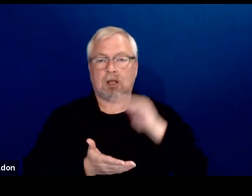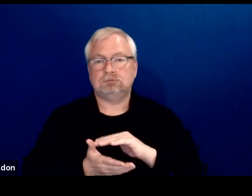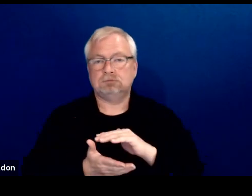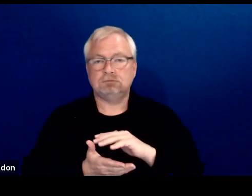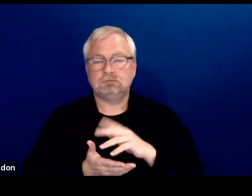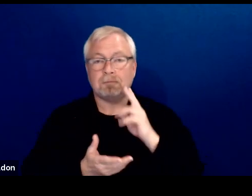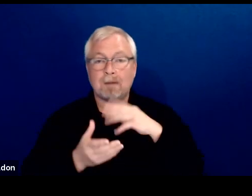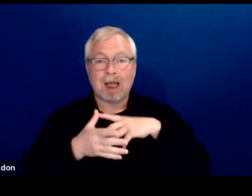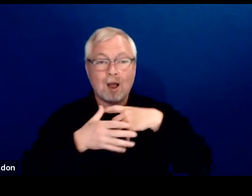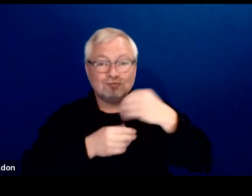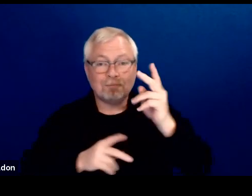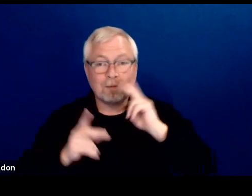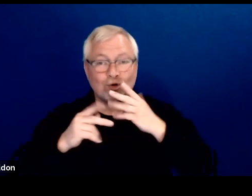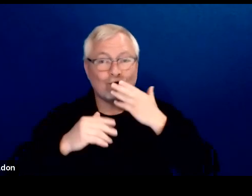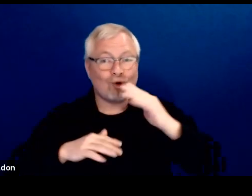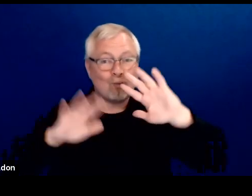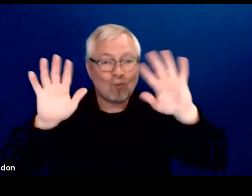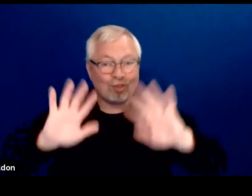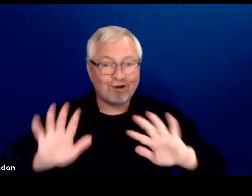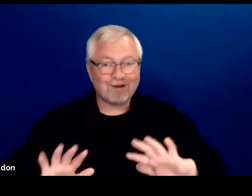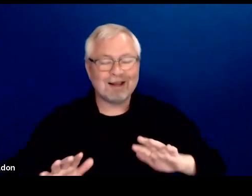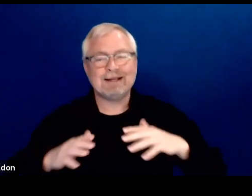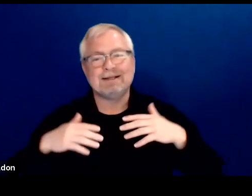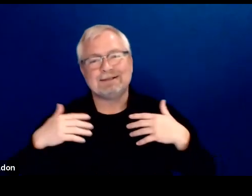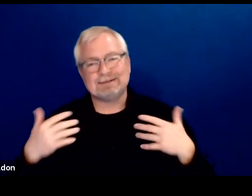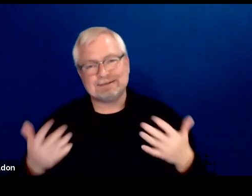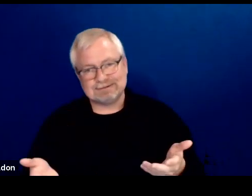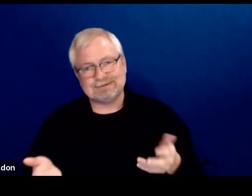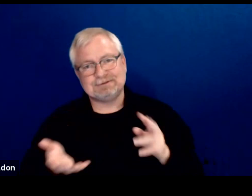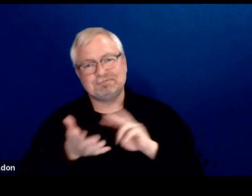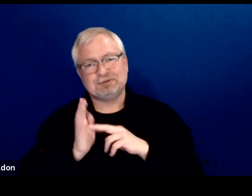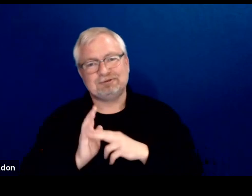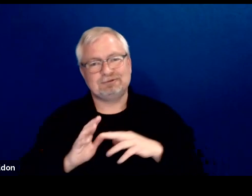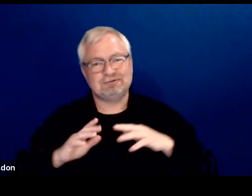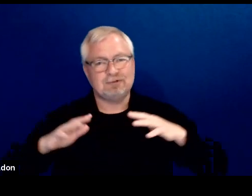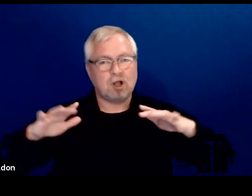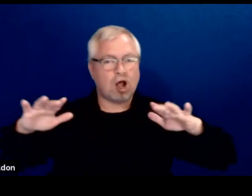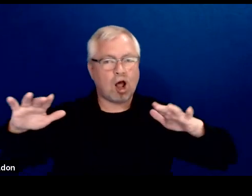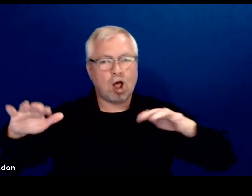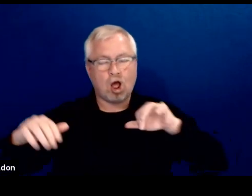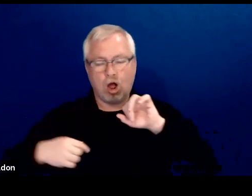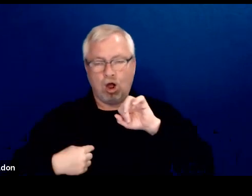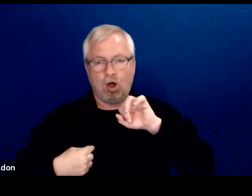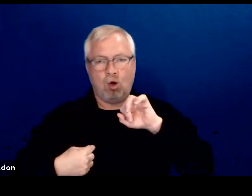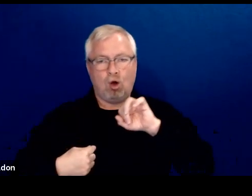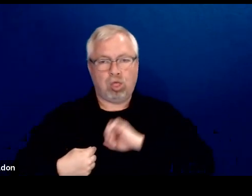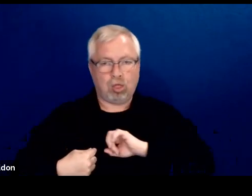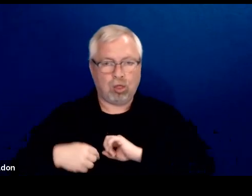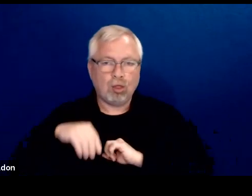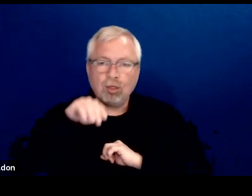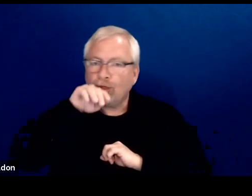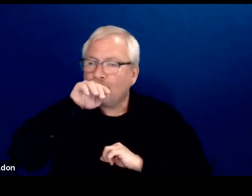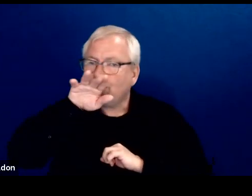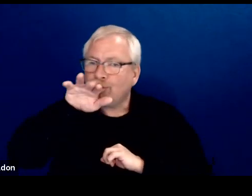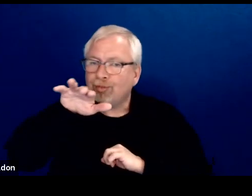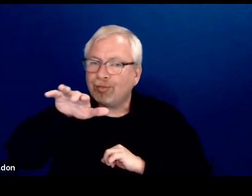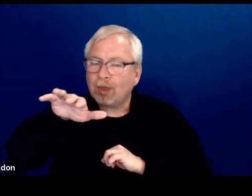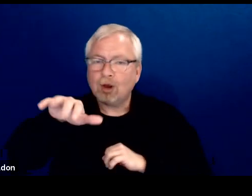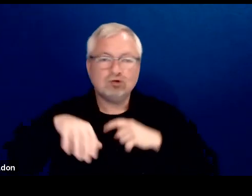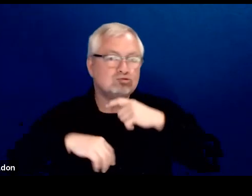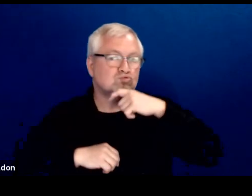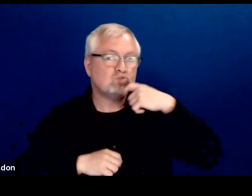degree that particles, if you cough or sneeze in dry air, they hang around longer. In warmer, humid air,